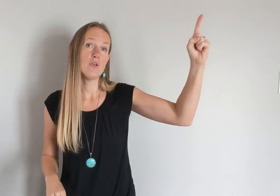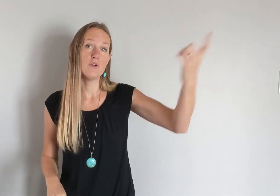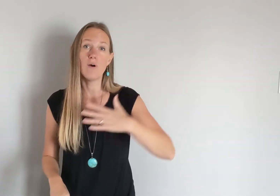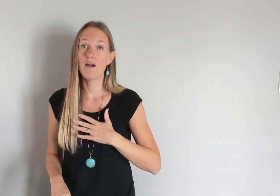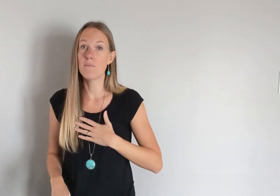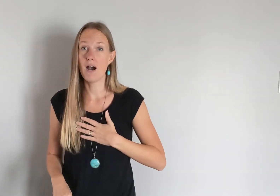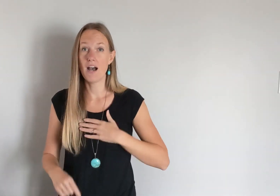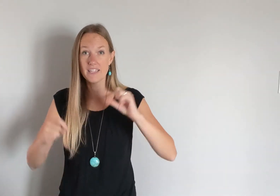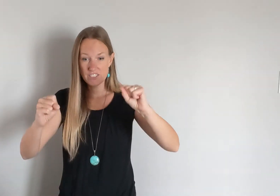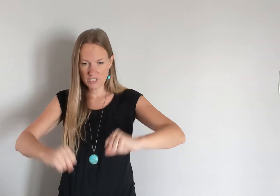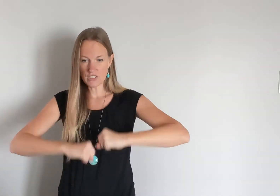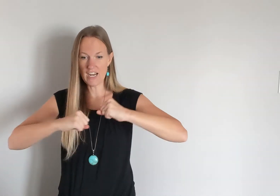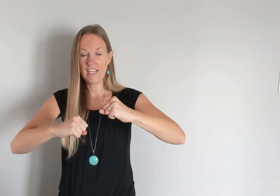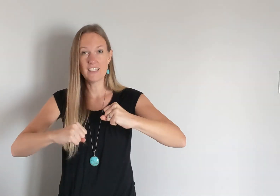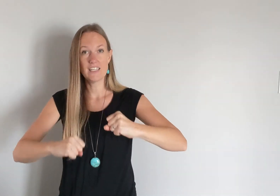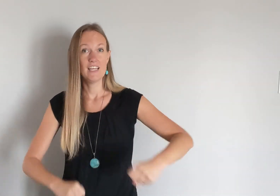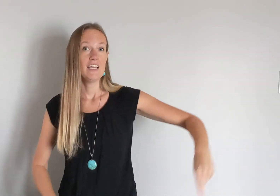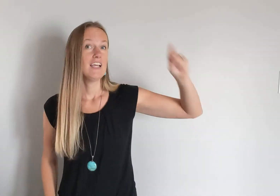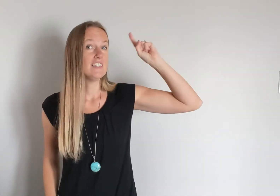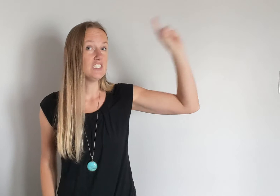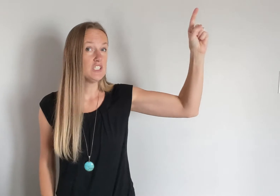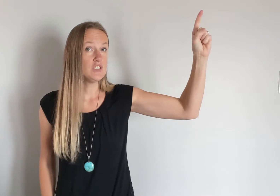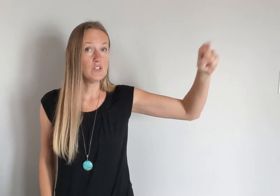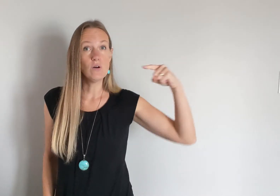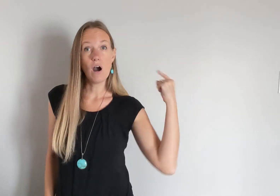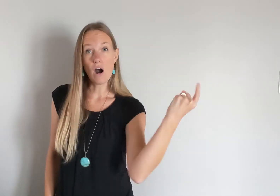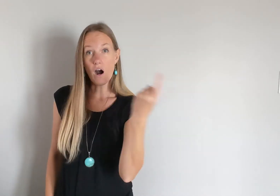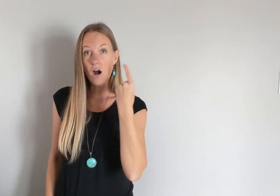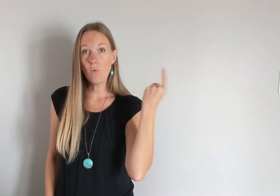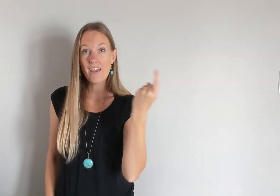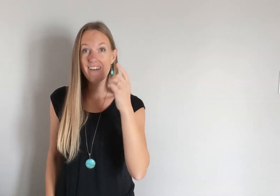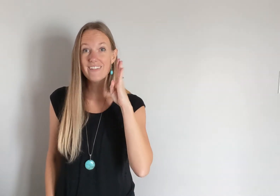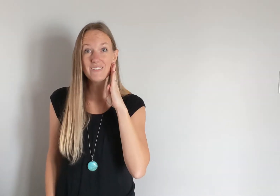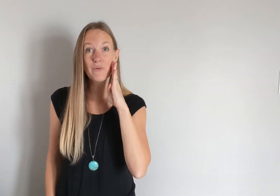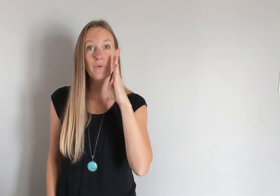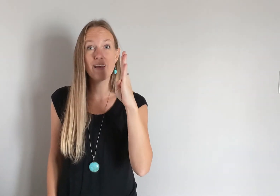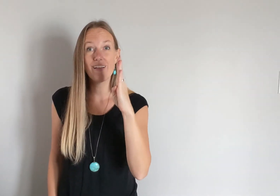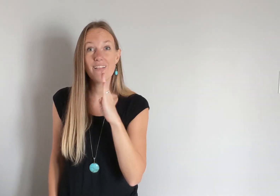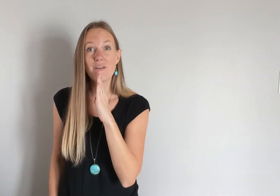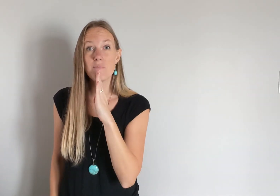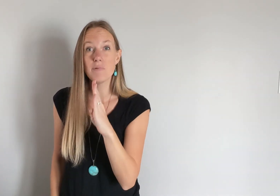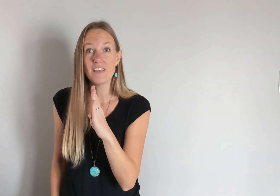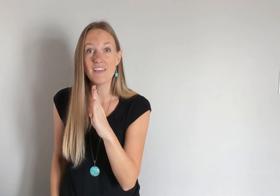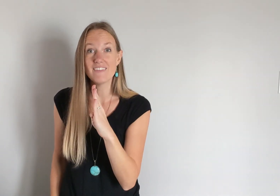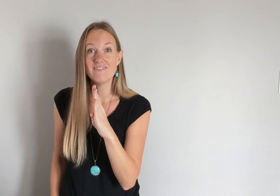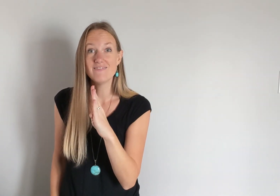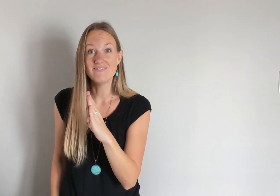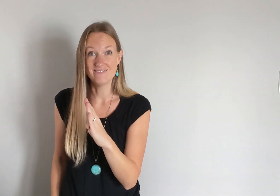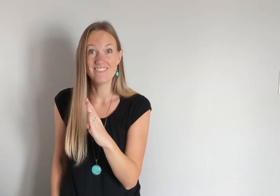You are my strength, and you always will be. Let's